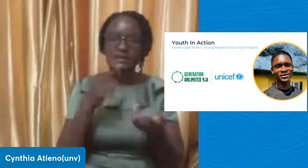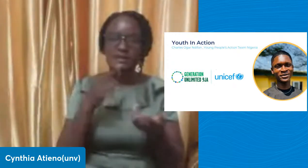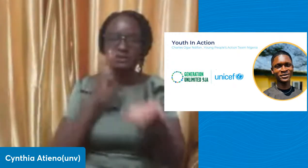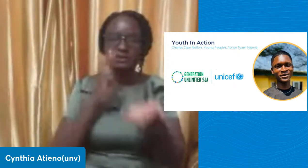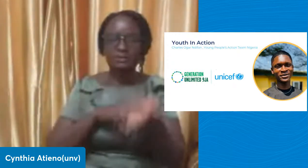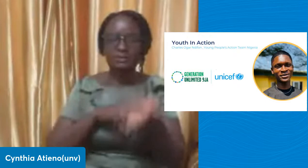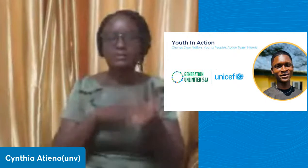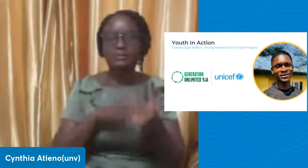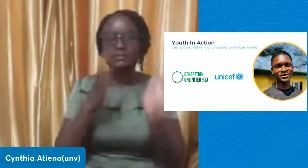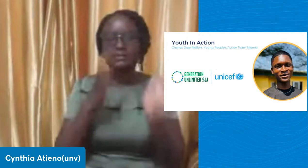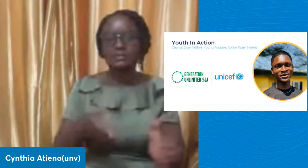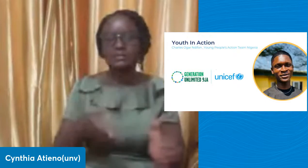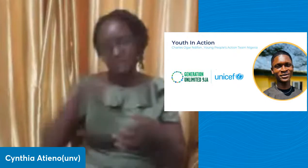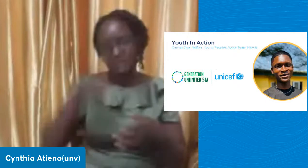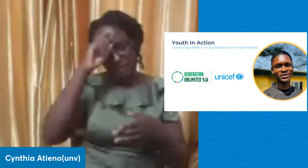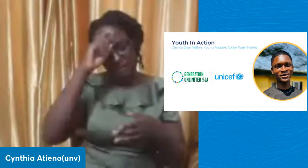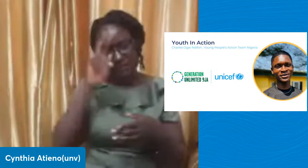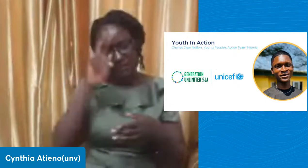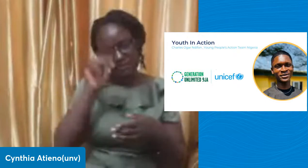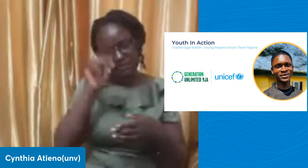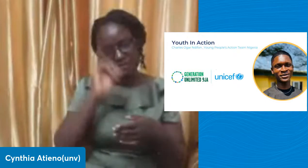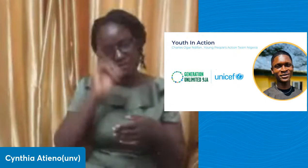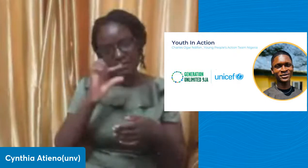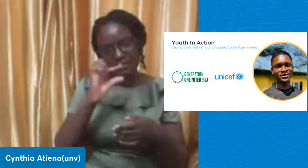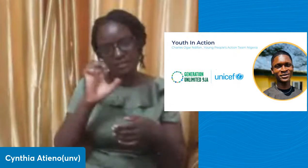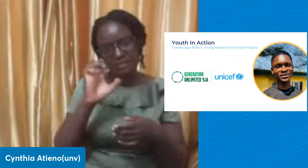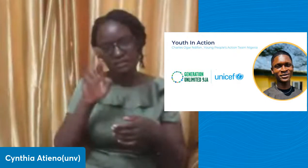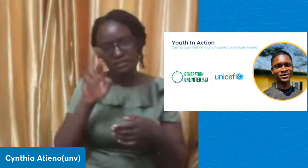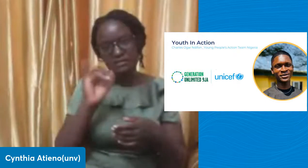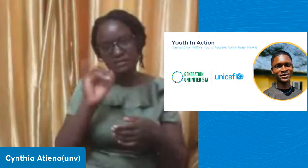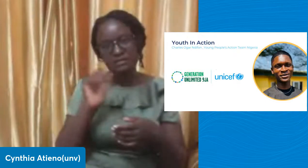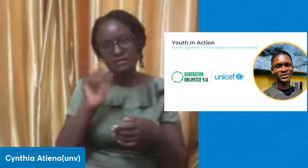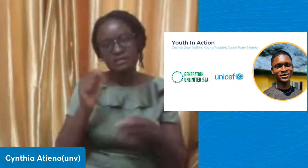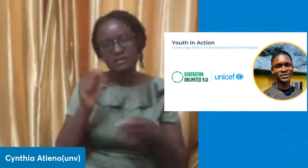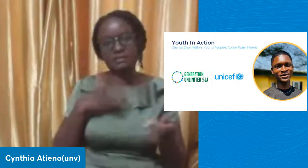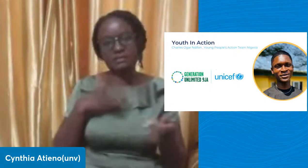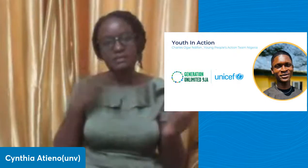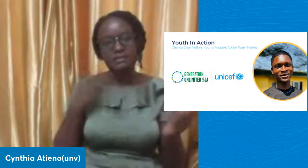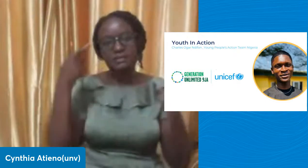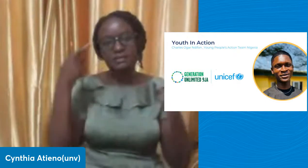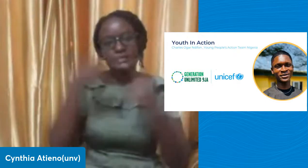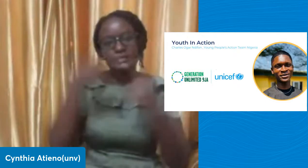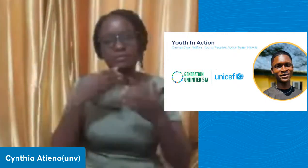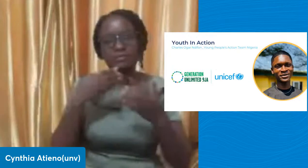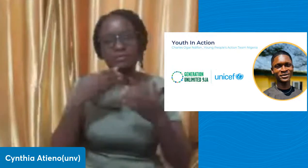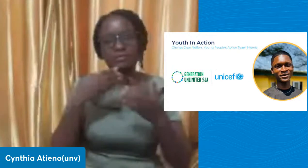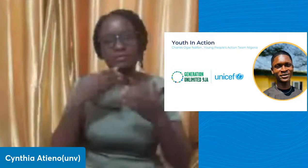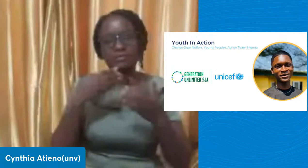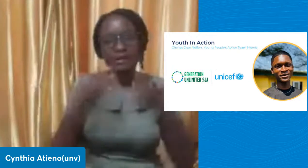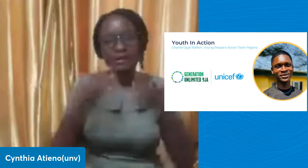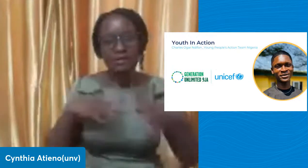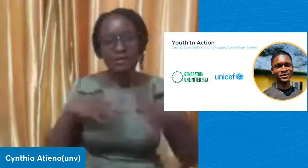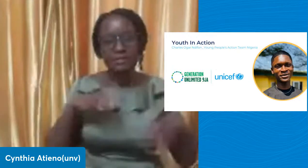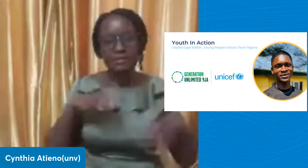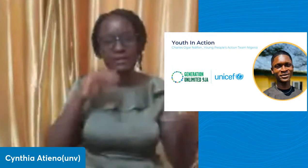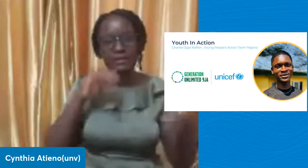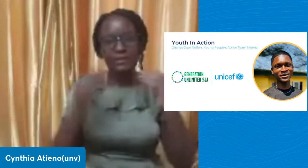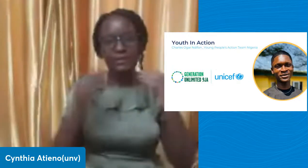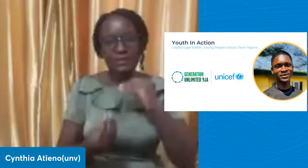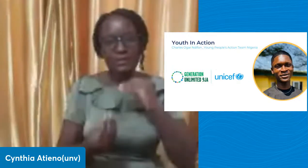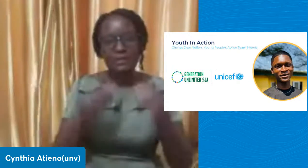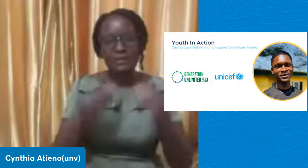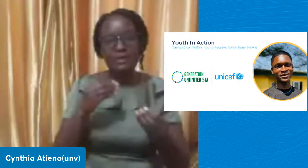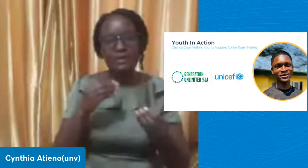I'm interested in helping disabled people who have the inability to assist